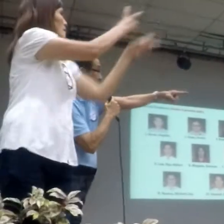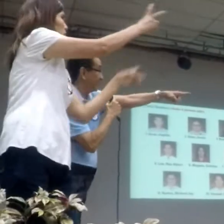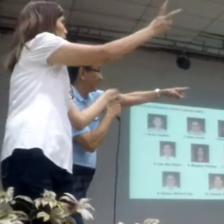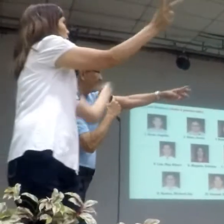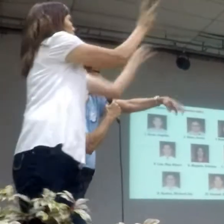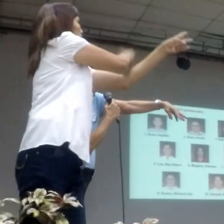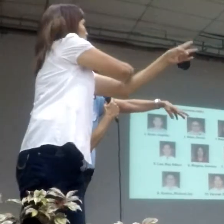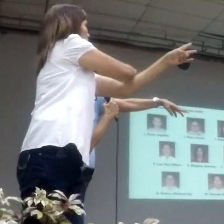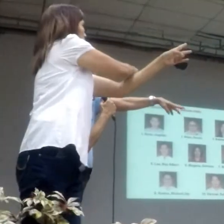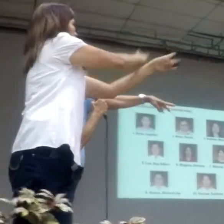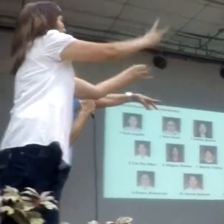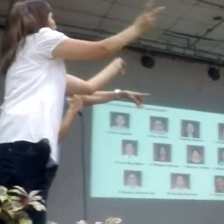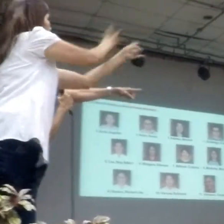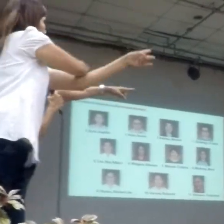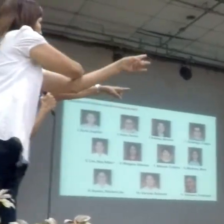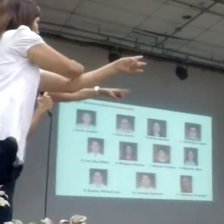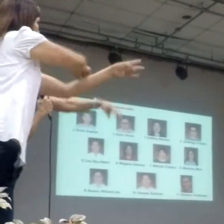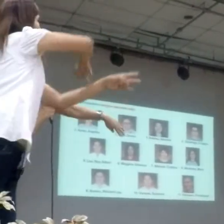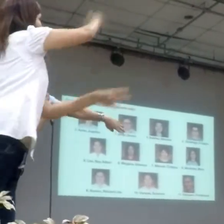Crispin.